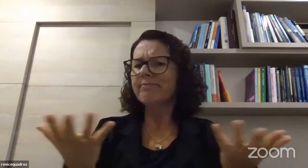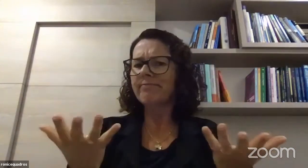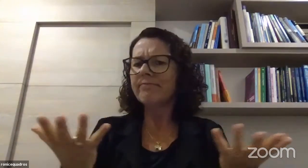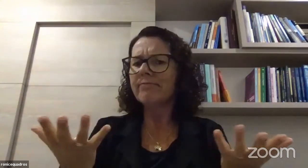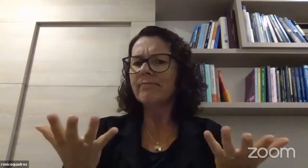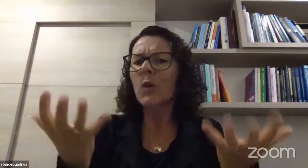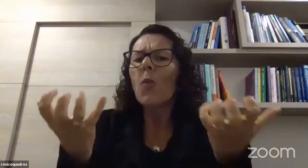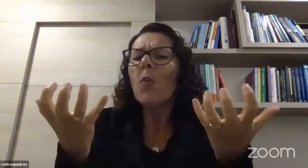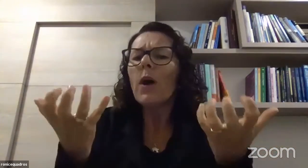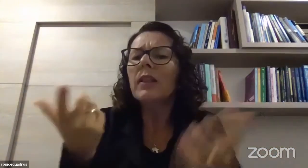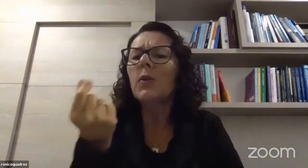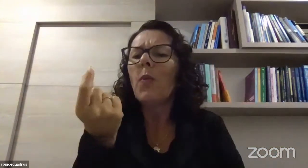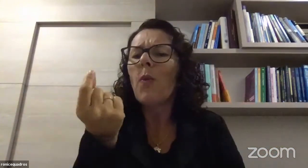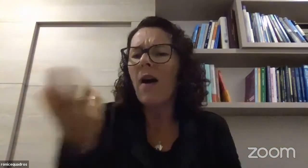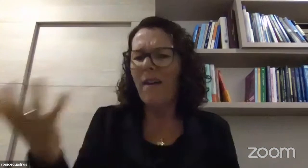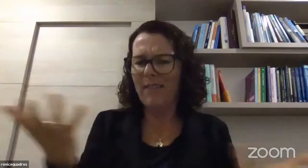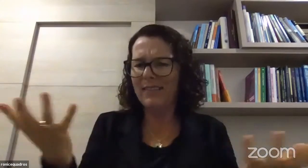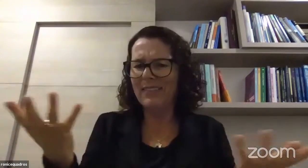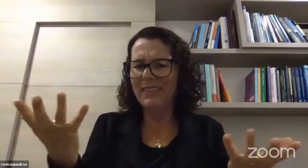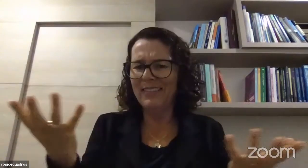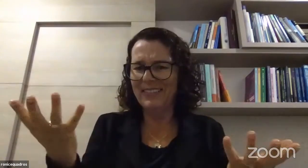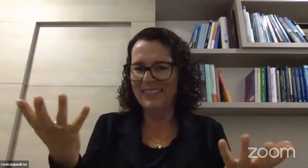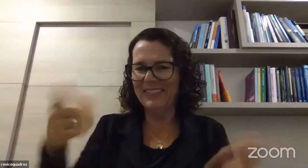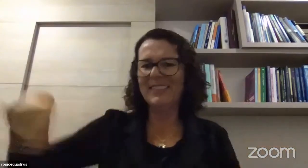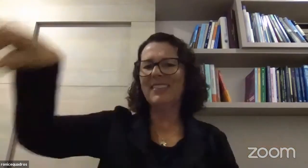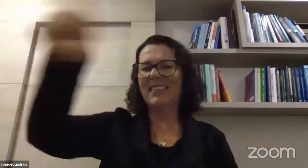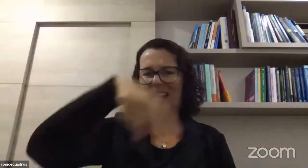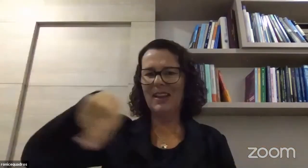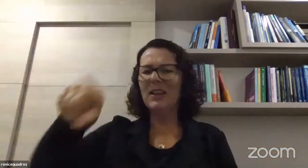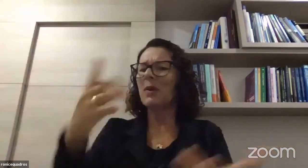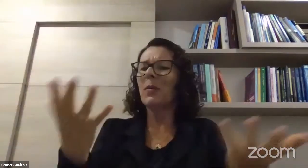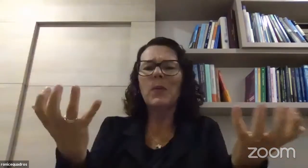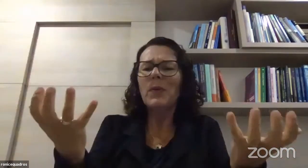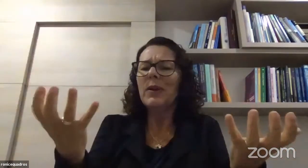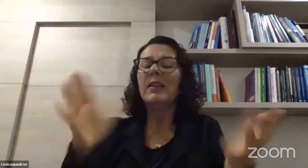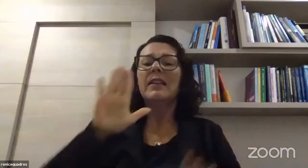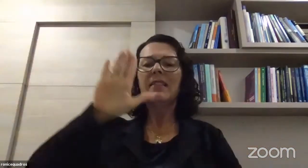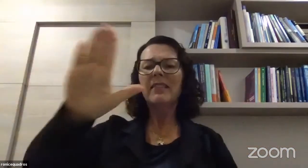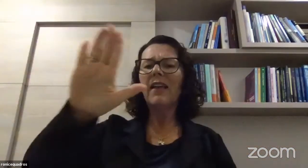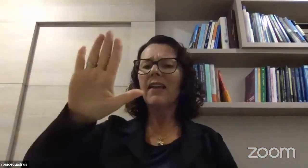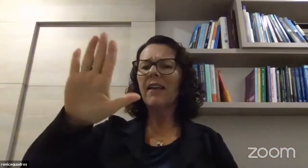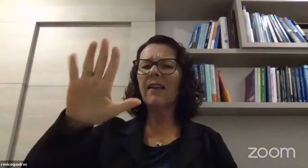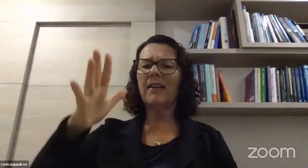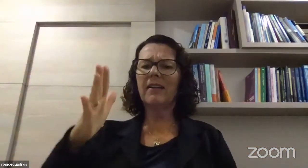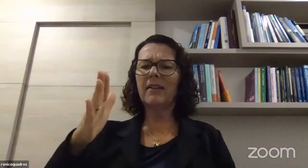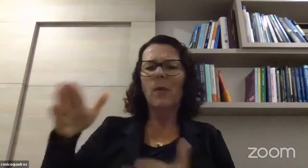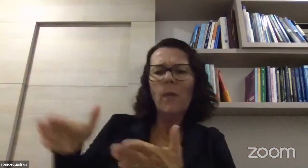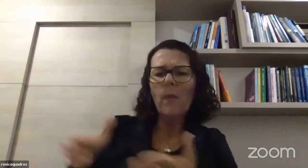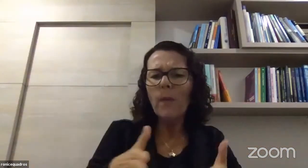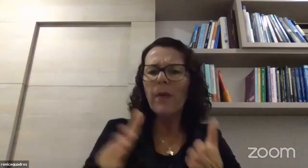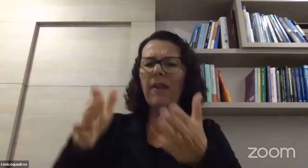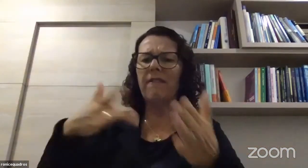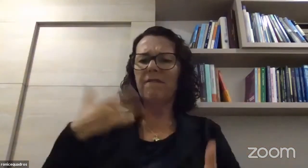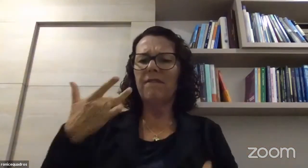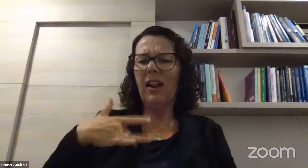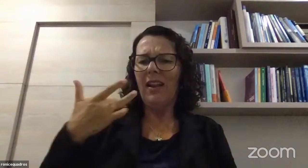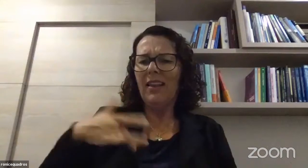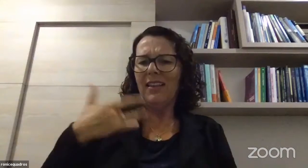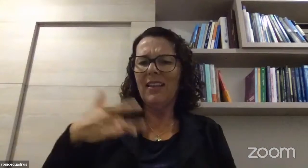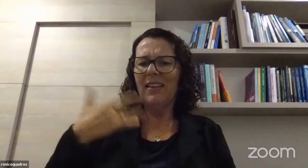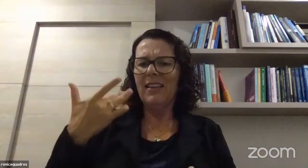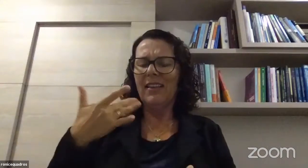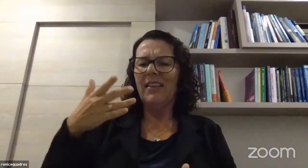all of these different factors within the deaf community and when we're thinking about what we want to do as researchers, we